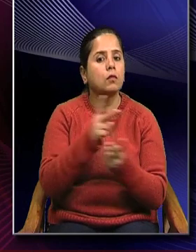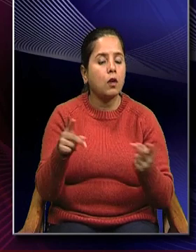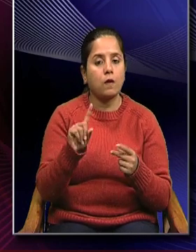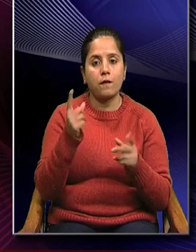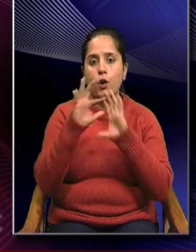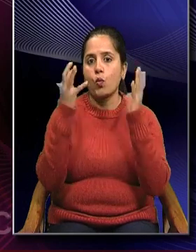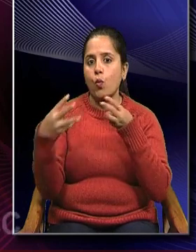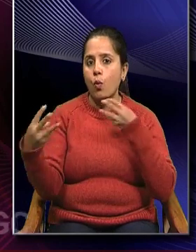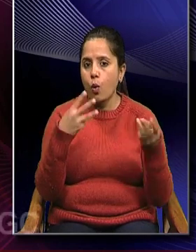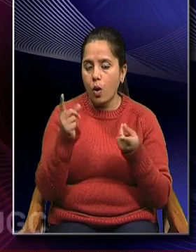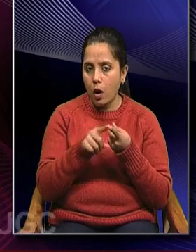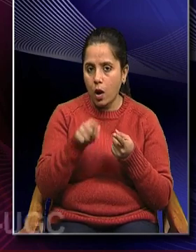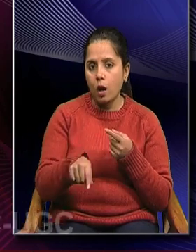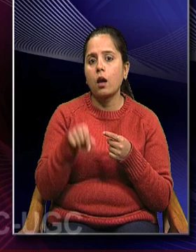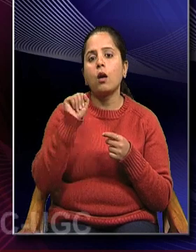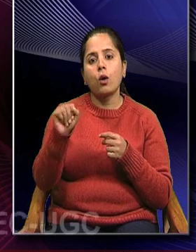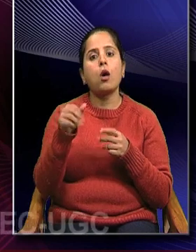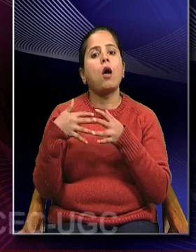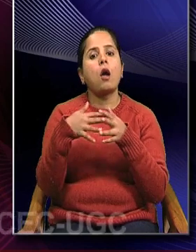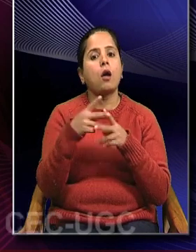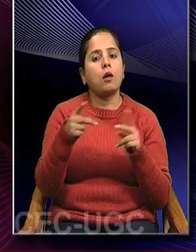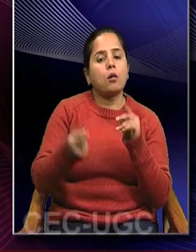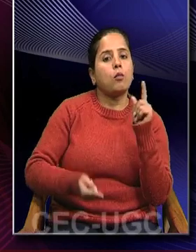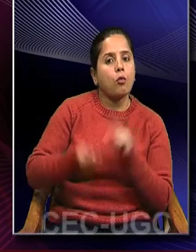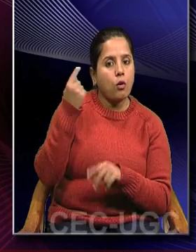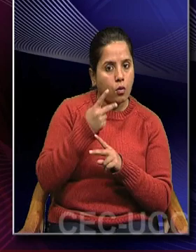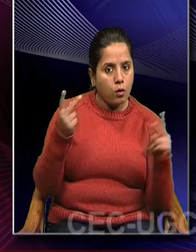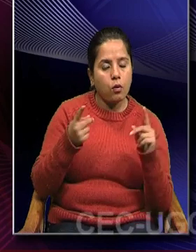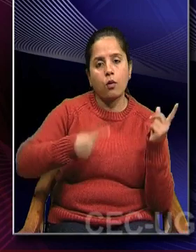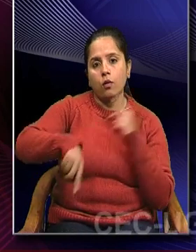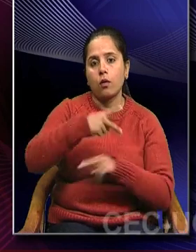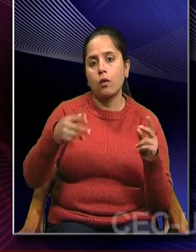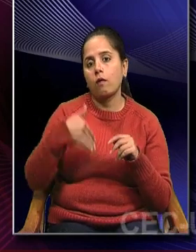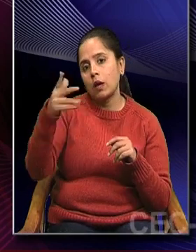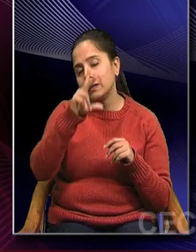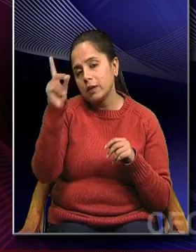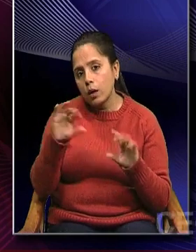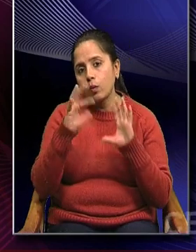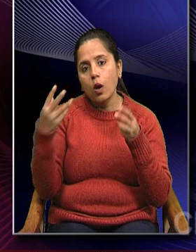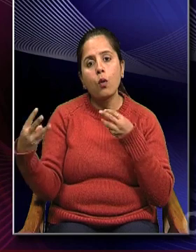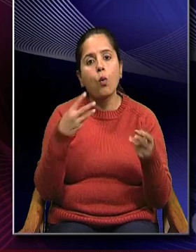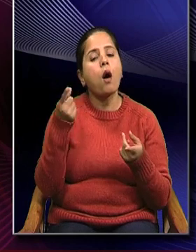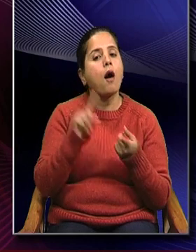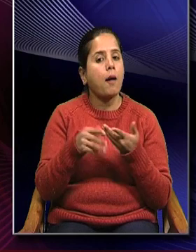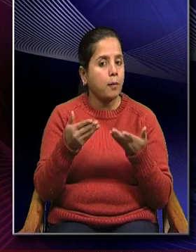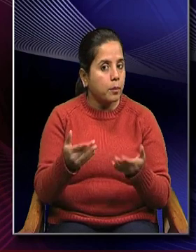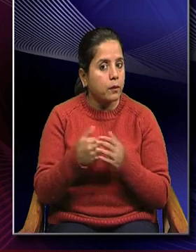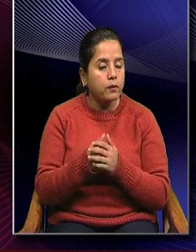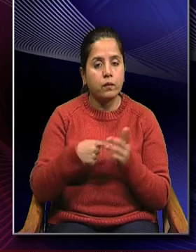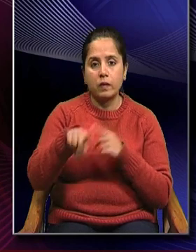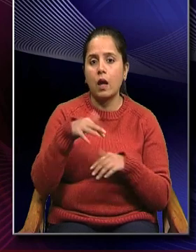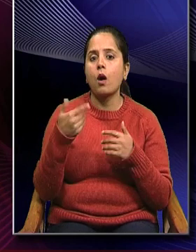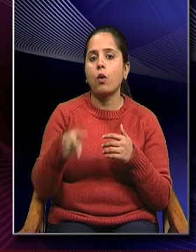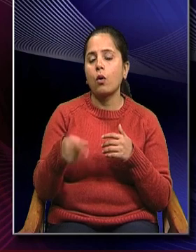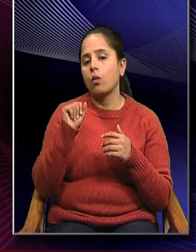World War, the dominance of US increased, and especially after the Second World War, we find that how USA